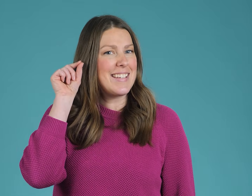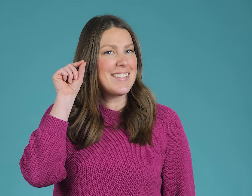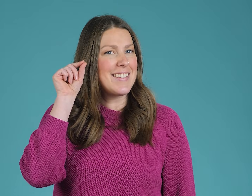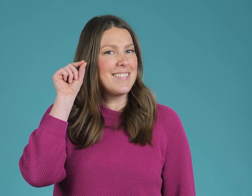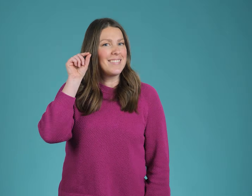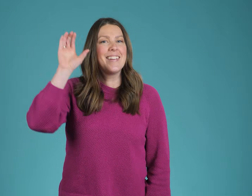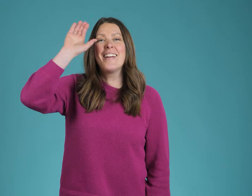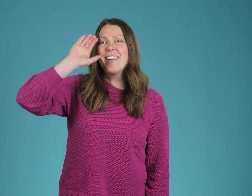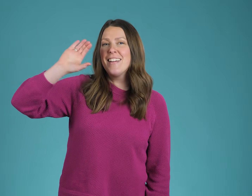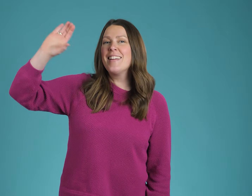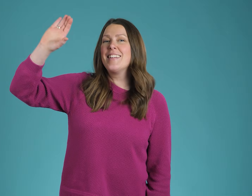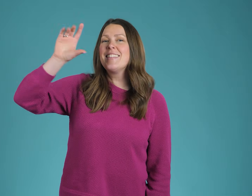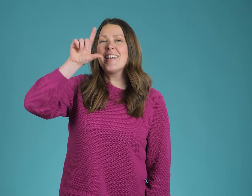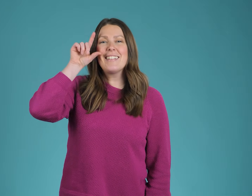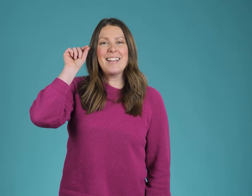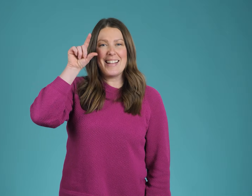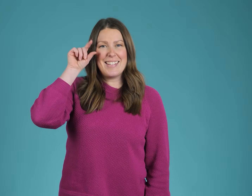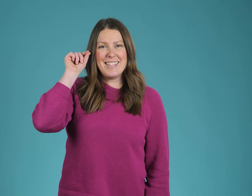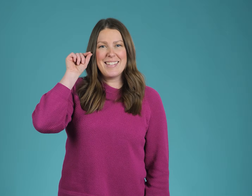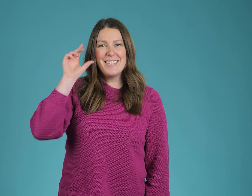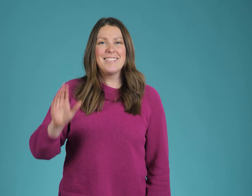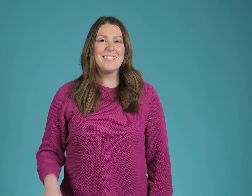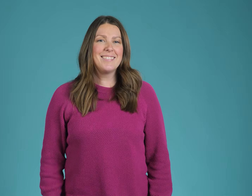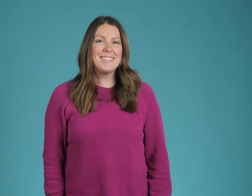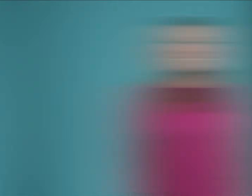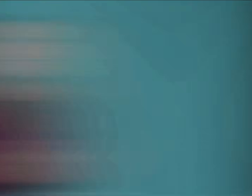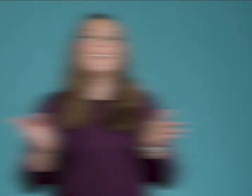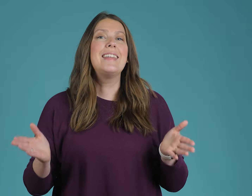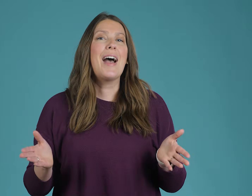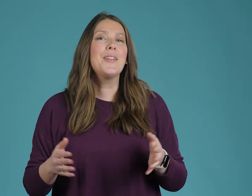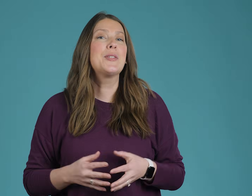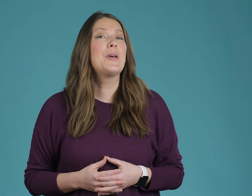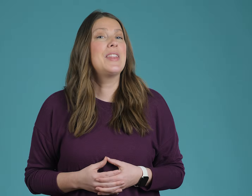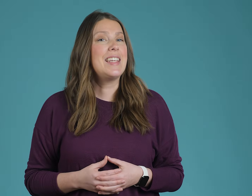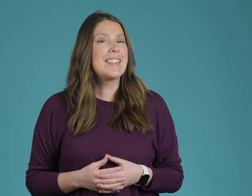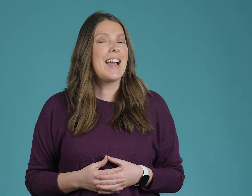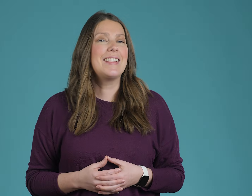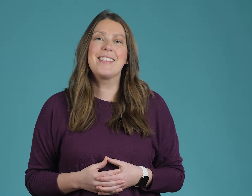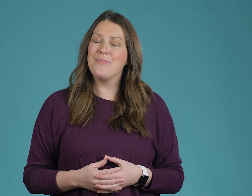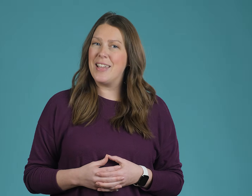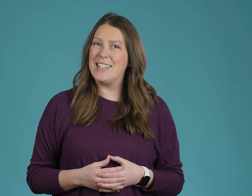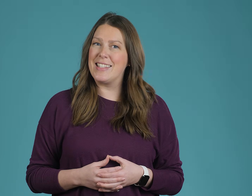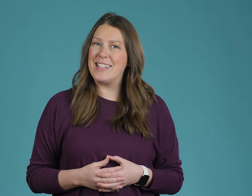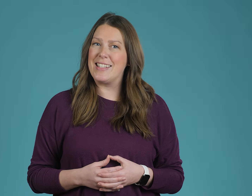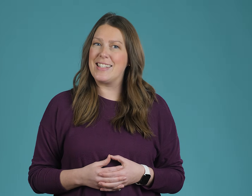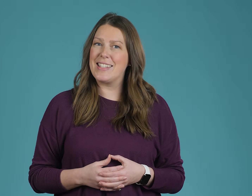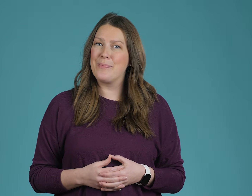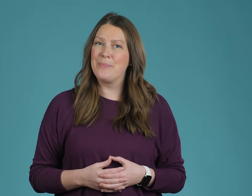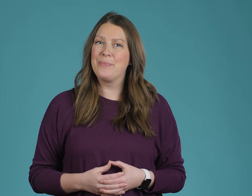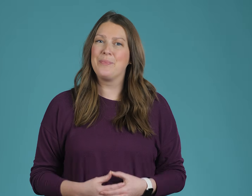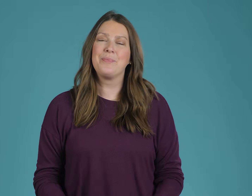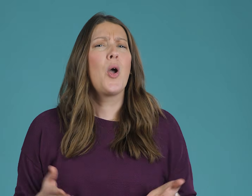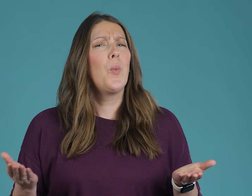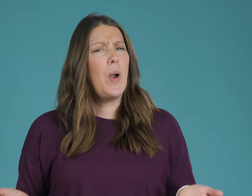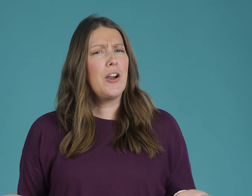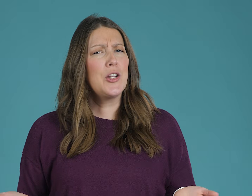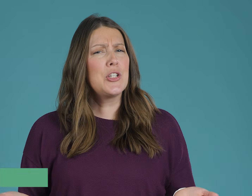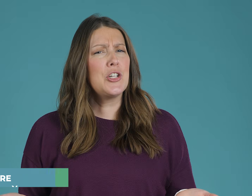glasses. Sunglasses. Now let's put these signs into sentences. Where are your